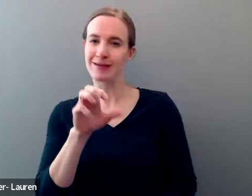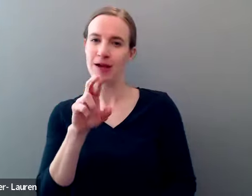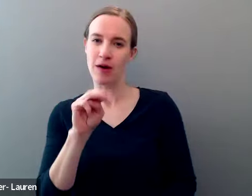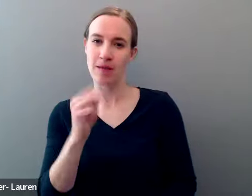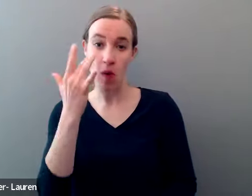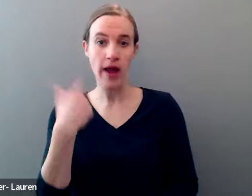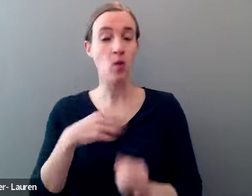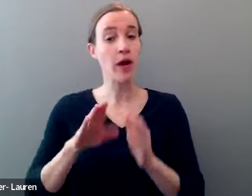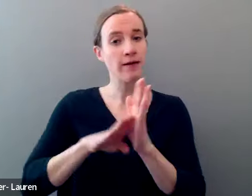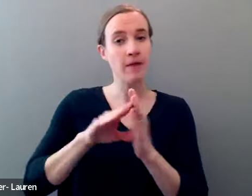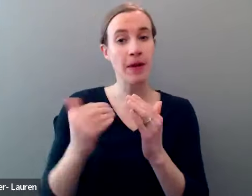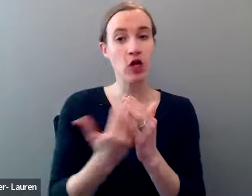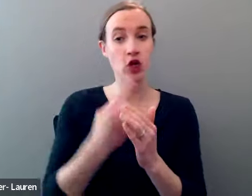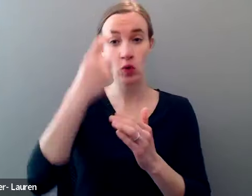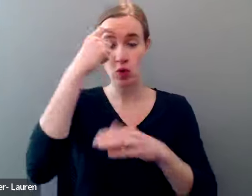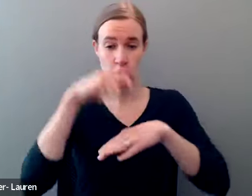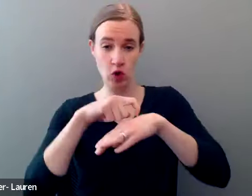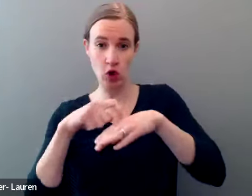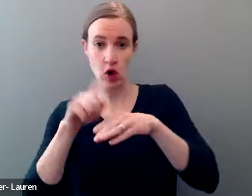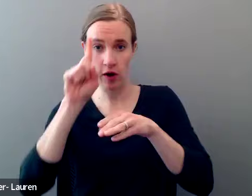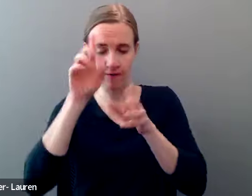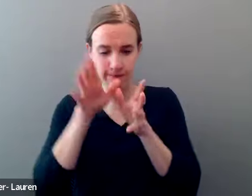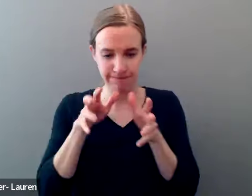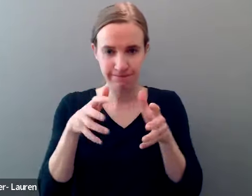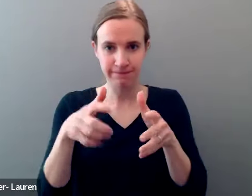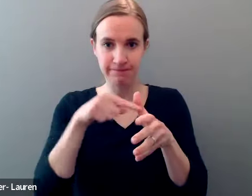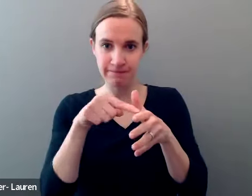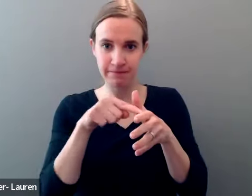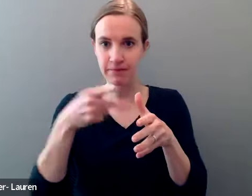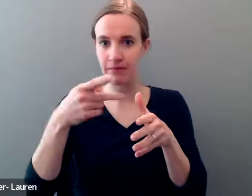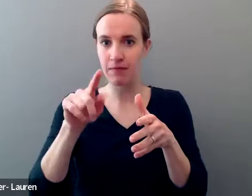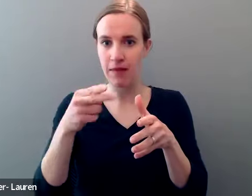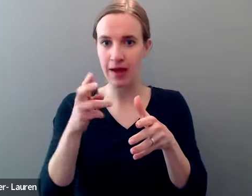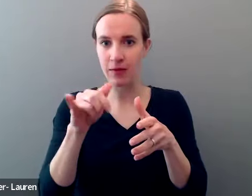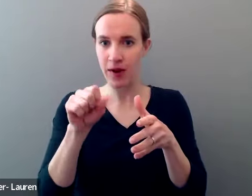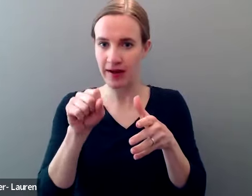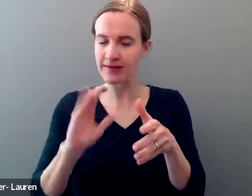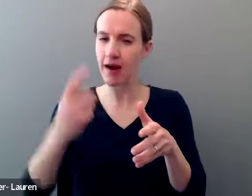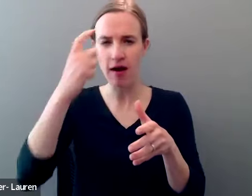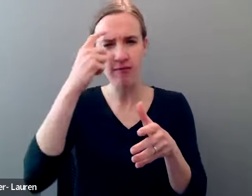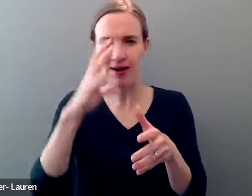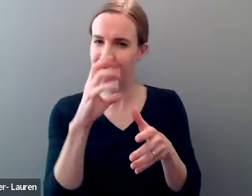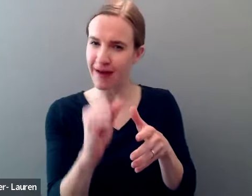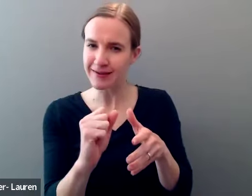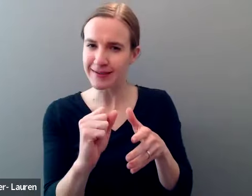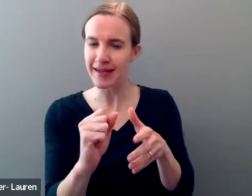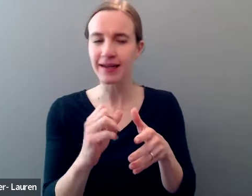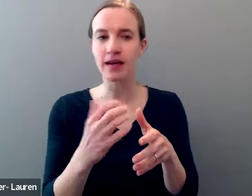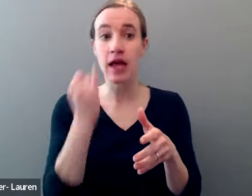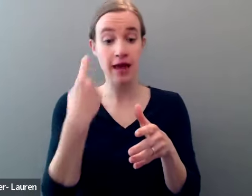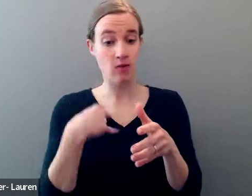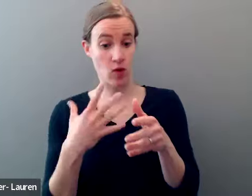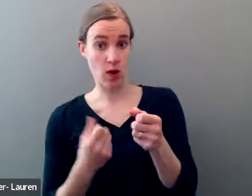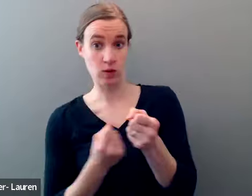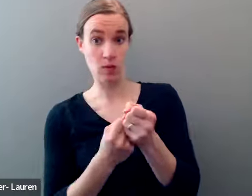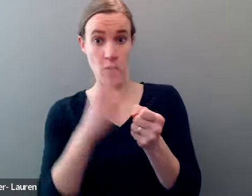pathways. Our brains are so fascinating and wonderful when we give them the support they